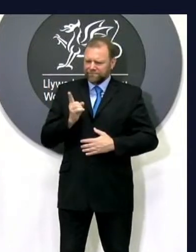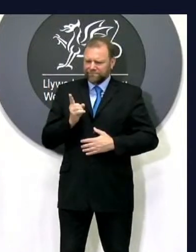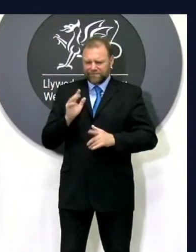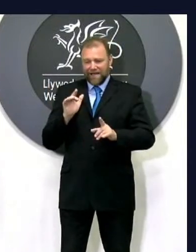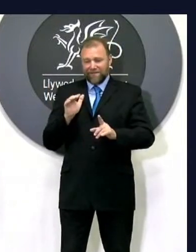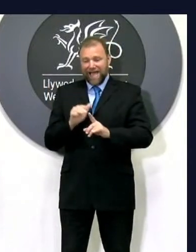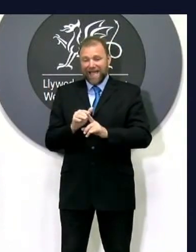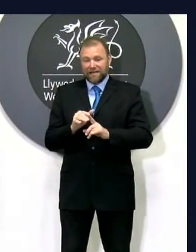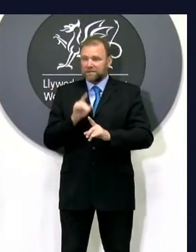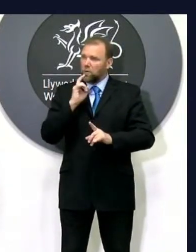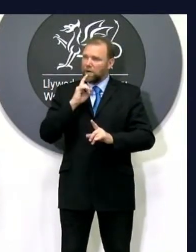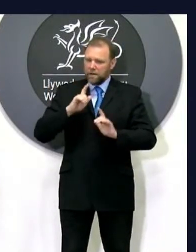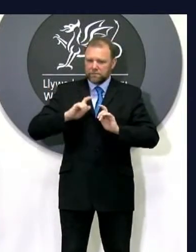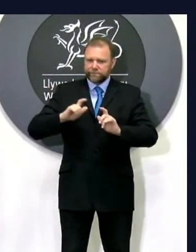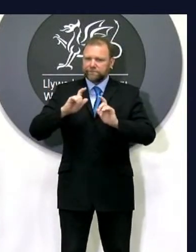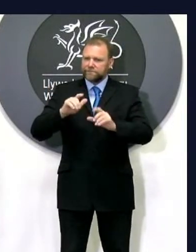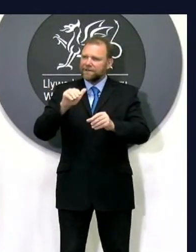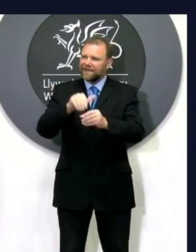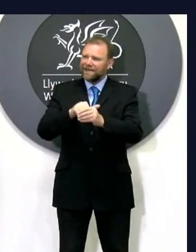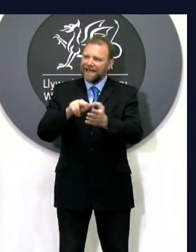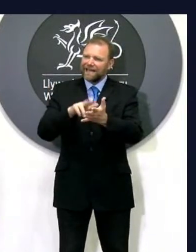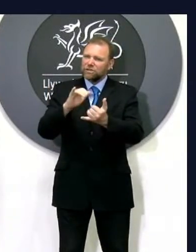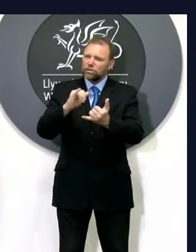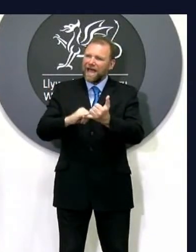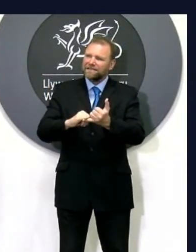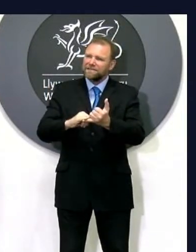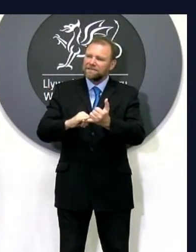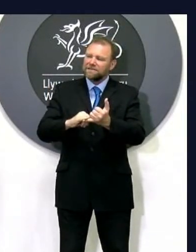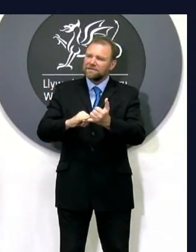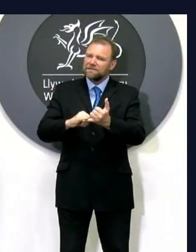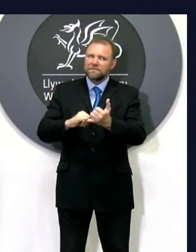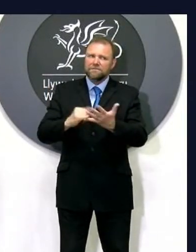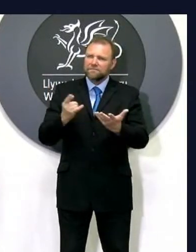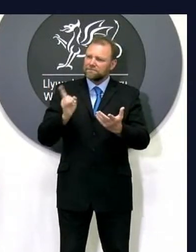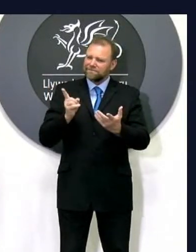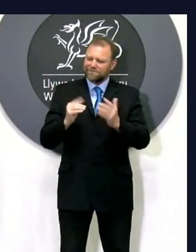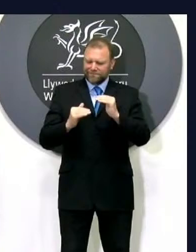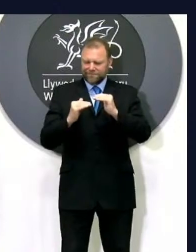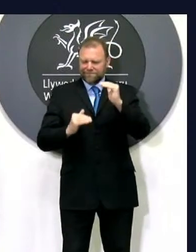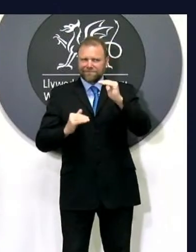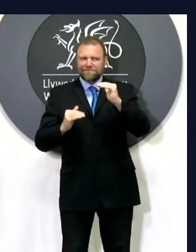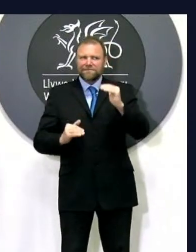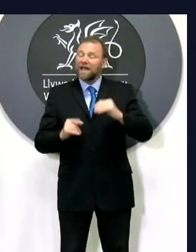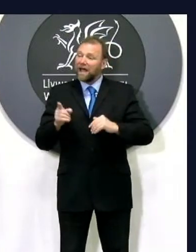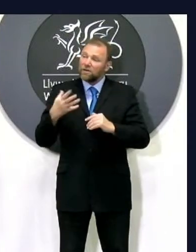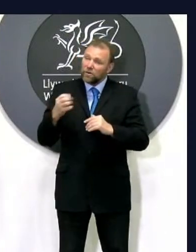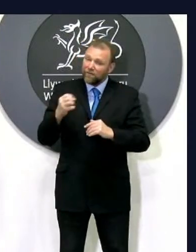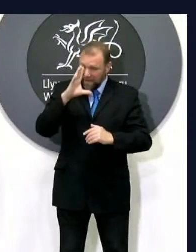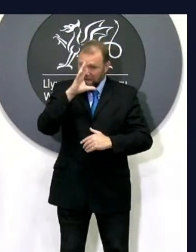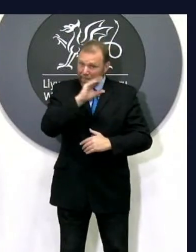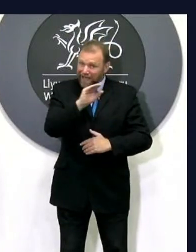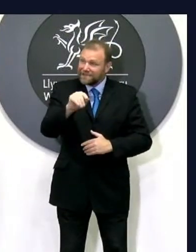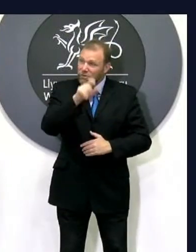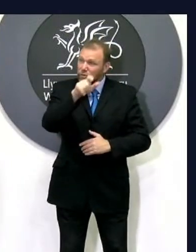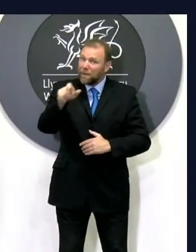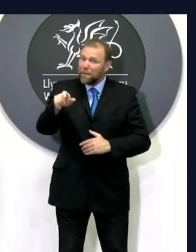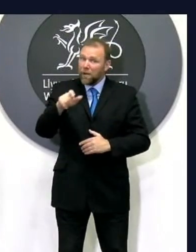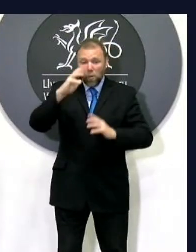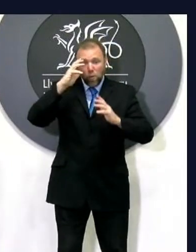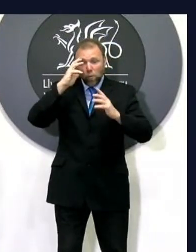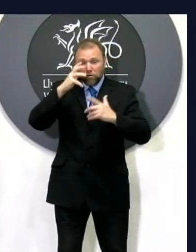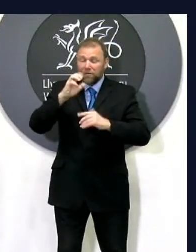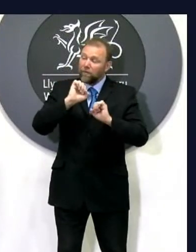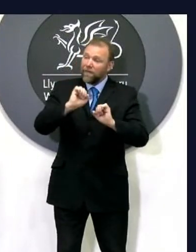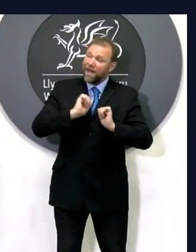be in our NHS and sort of holding on to these backlogs? And do you have a message to people that are worried about